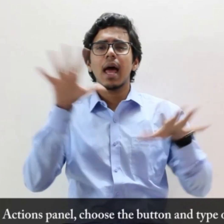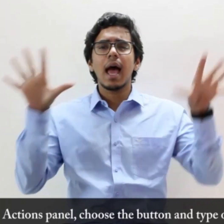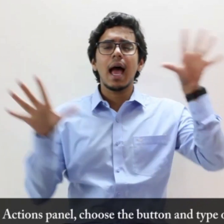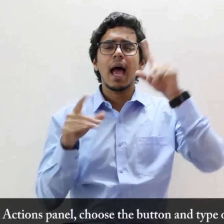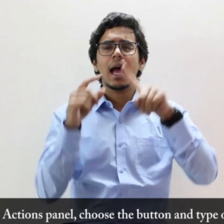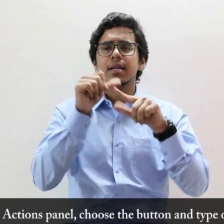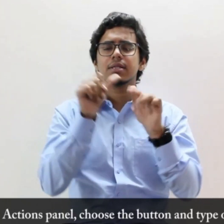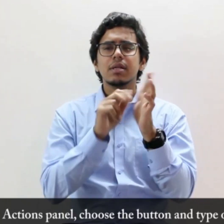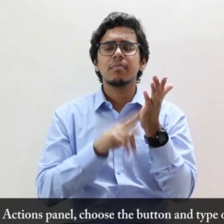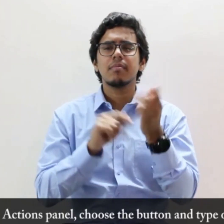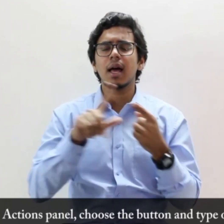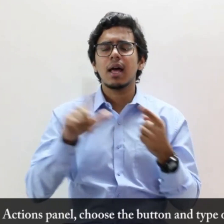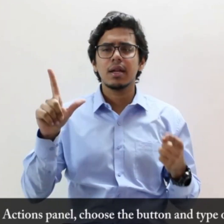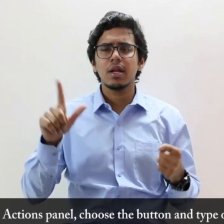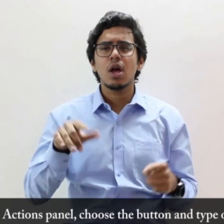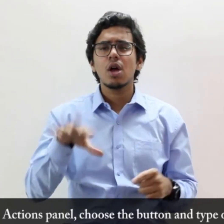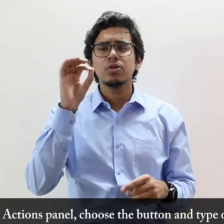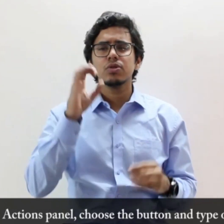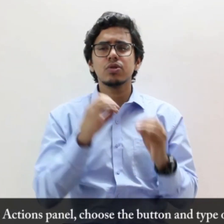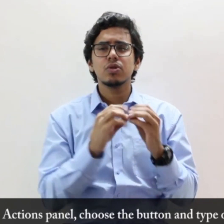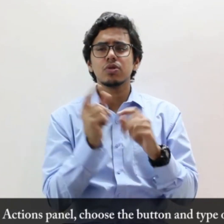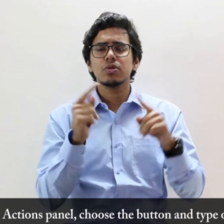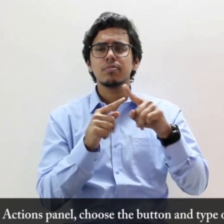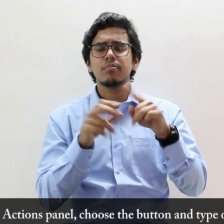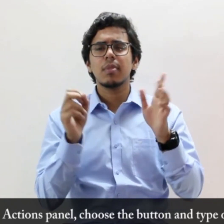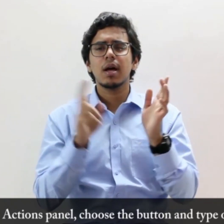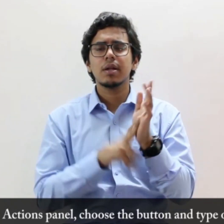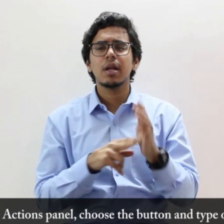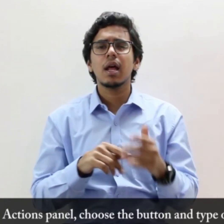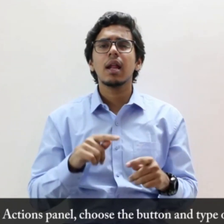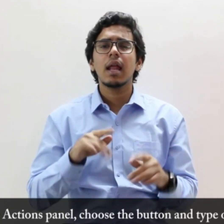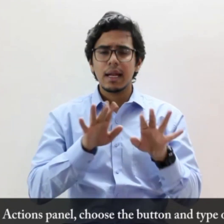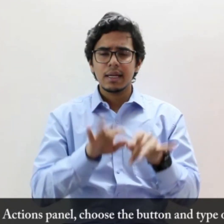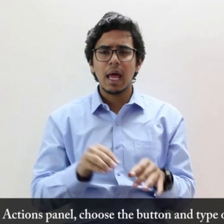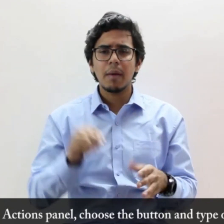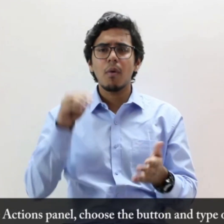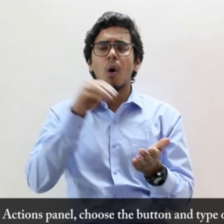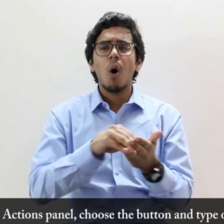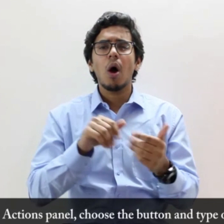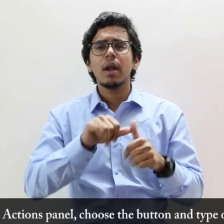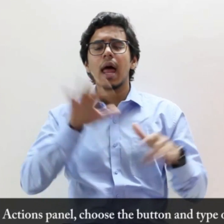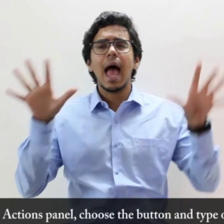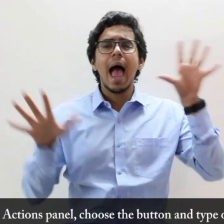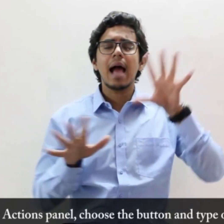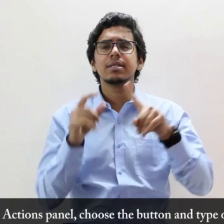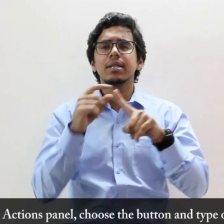In Flash, open the Actions panel, choose the button and type on Actions panel.